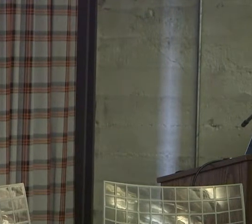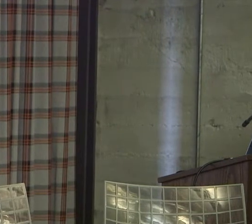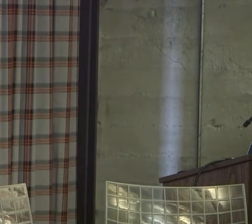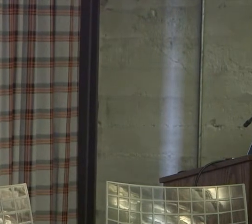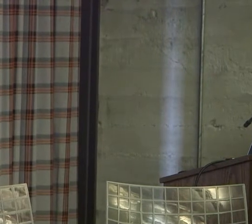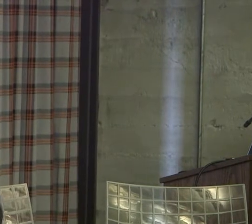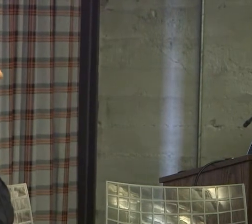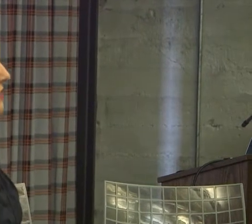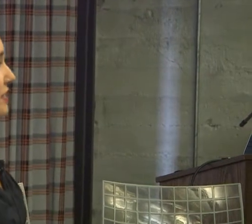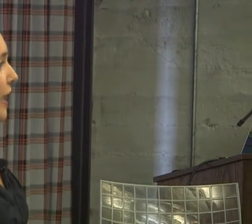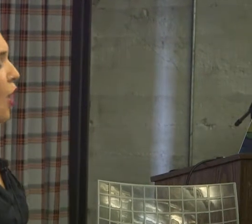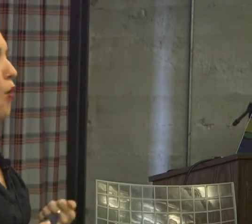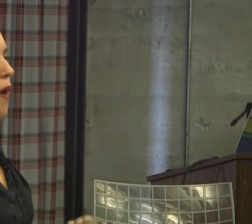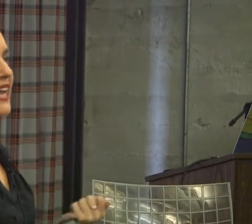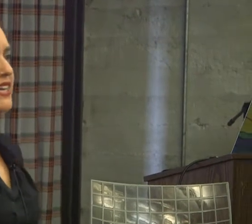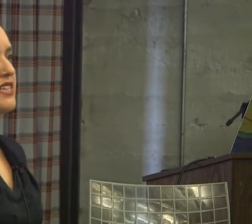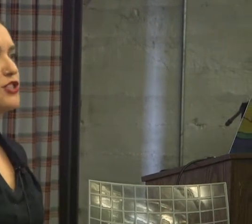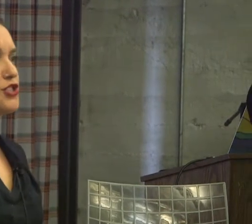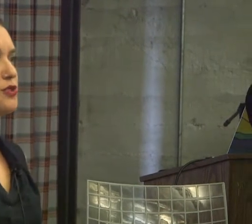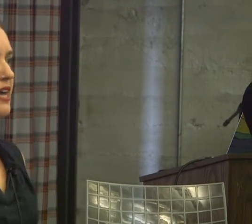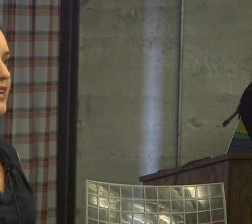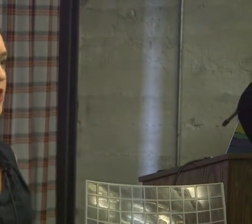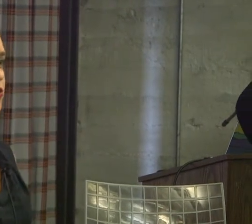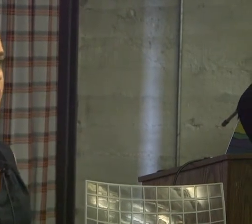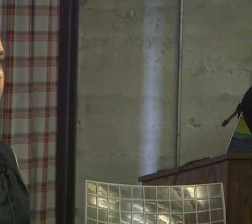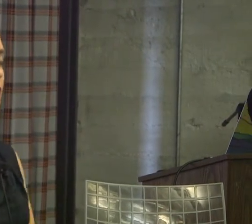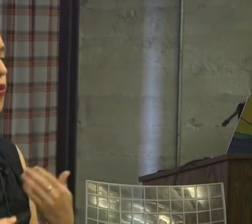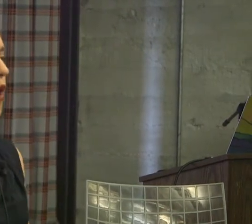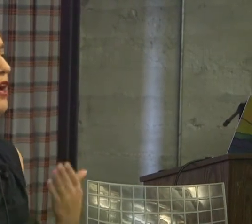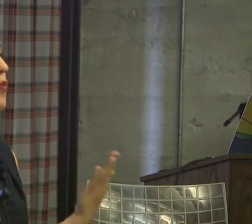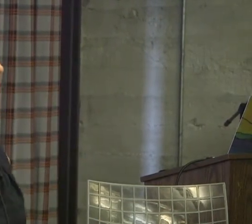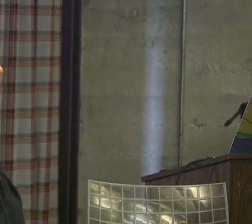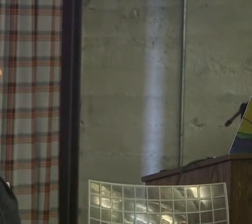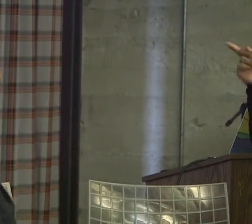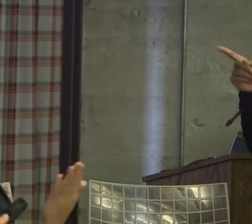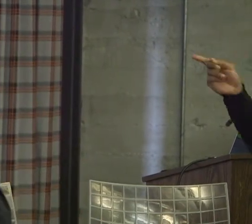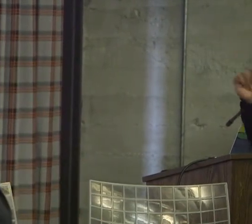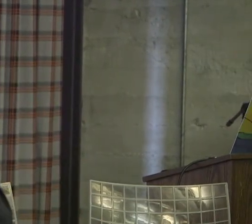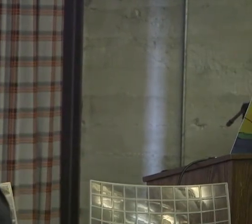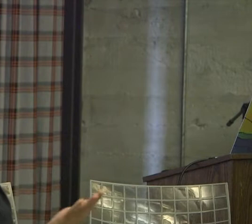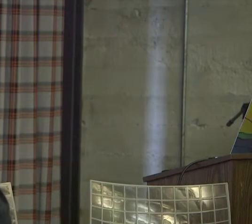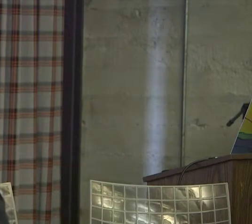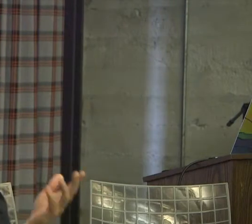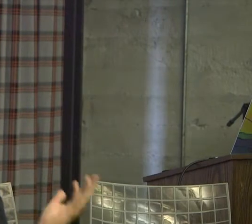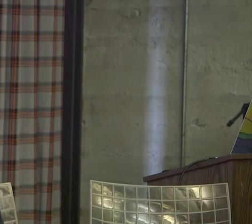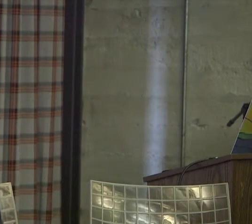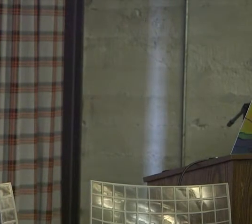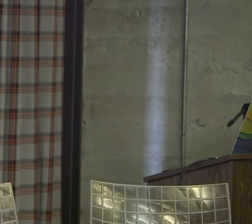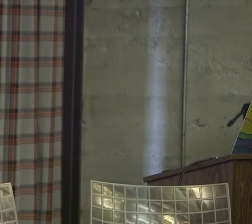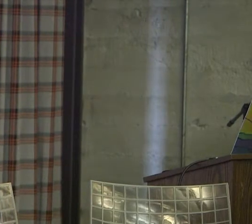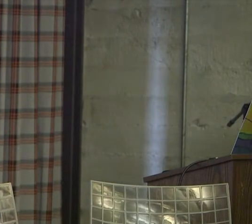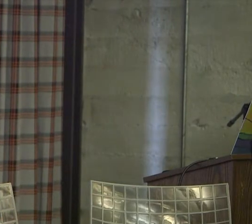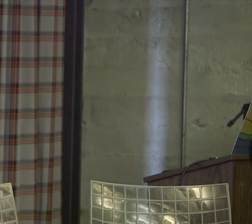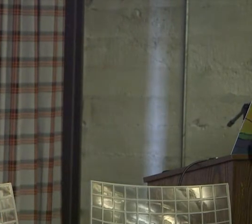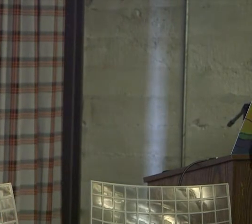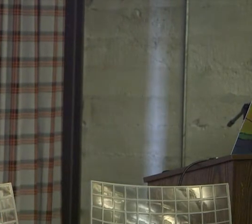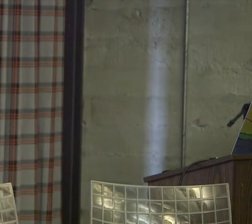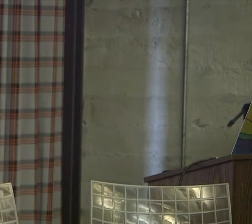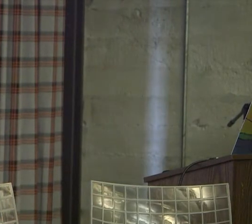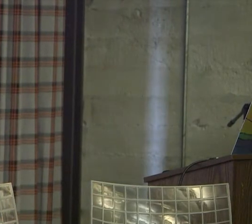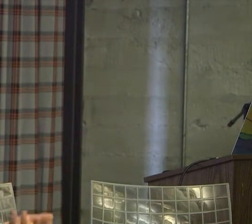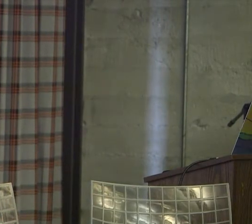experiences. And then you want to say, why can't I just do that naturally? Why don't we all automatically empathize with people around